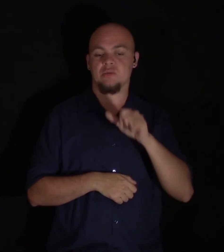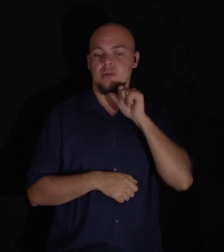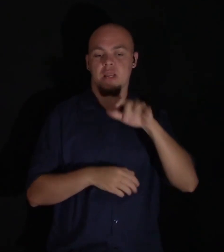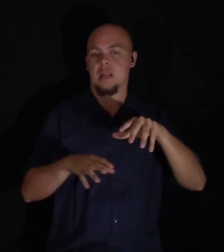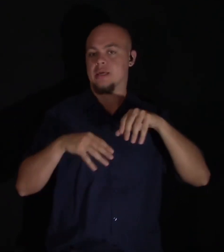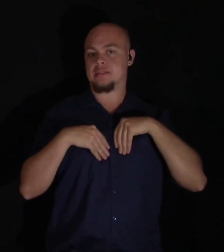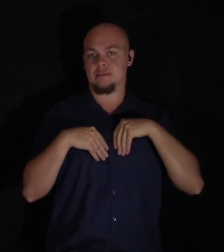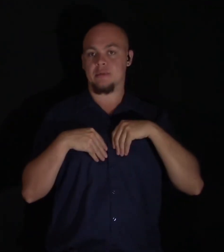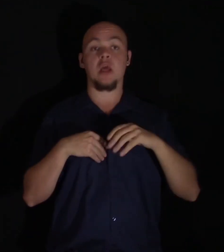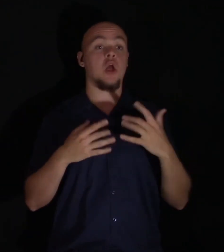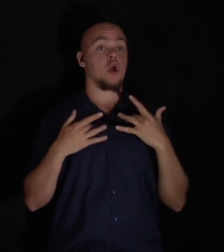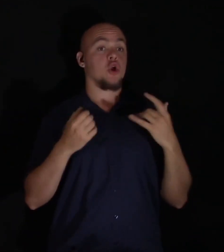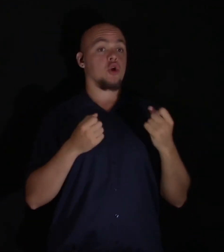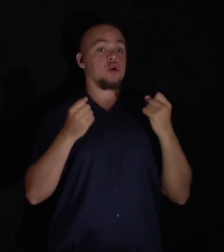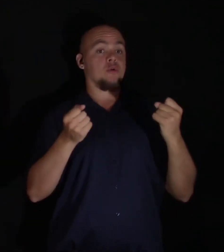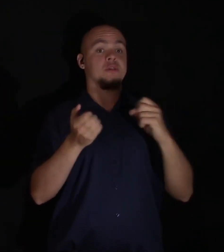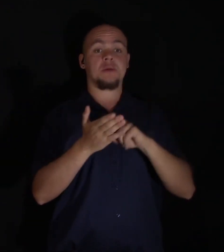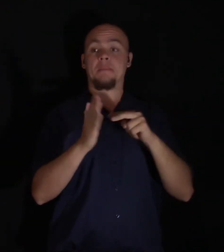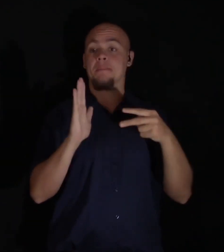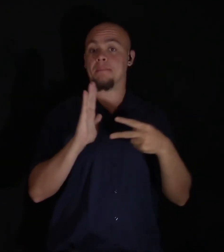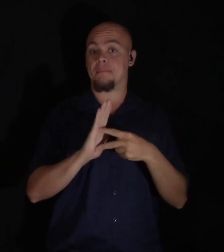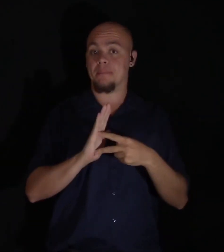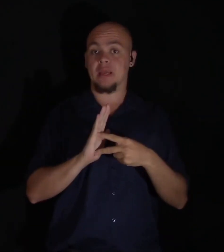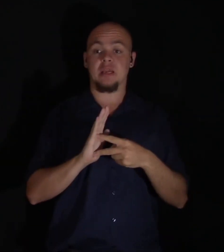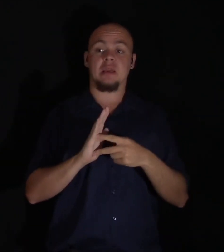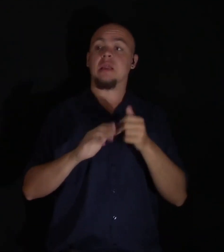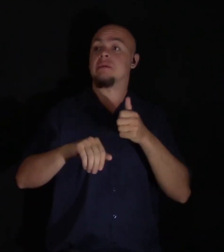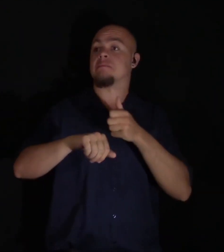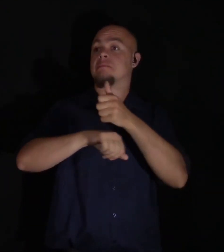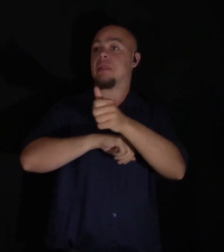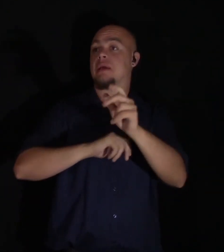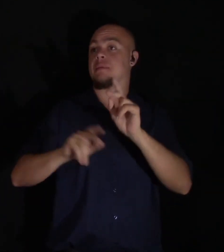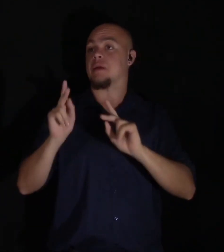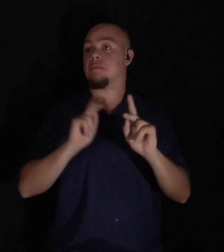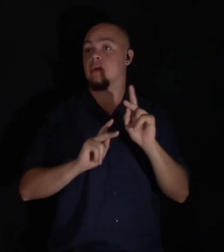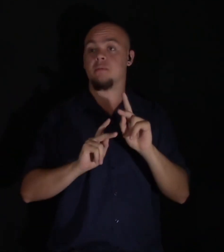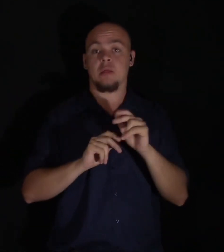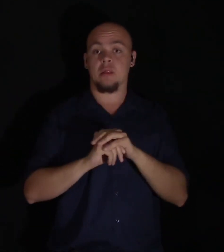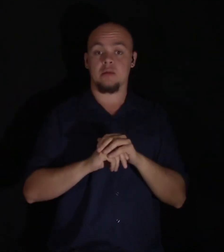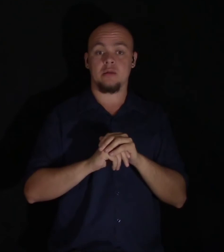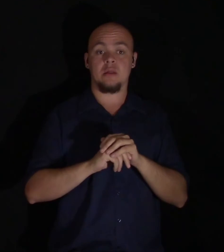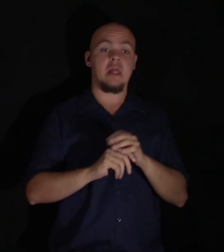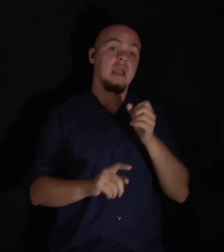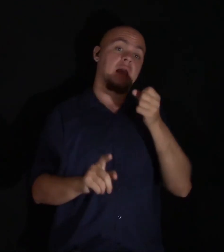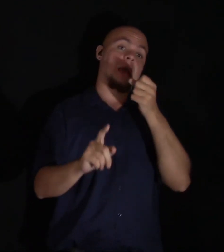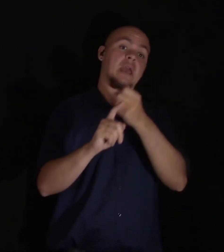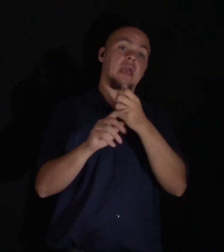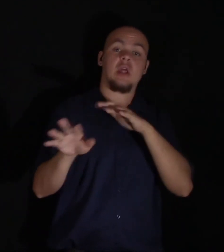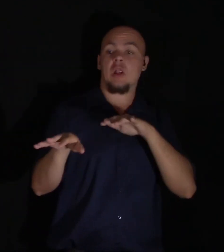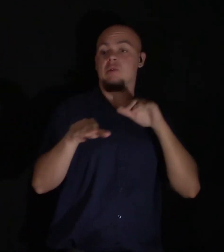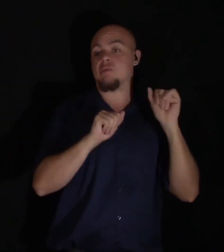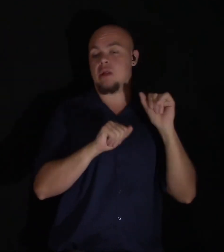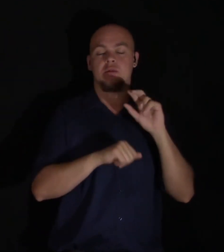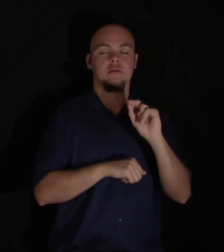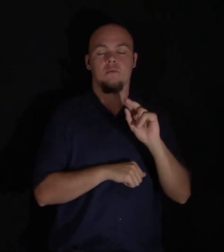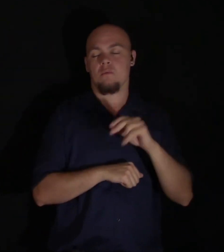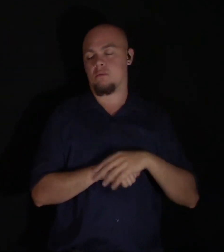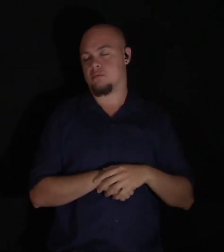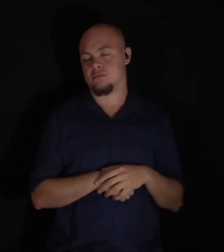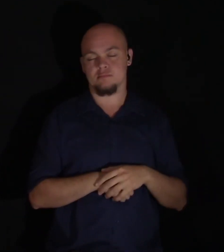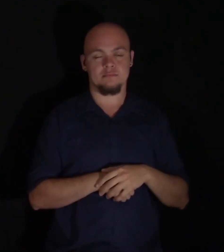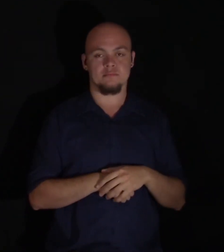Courage is not about blasting or blaming people in hit-and-run confrontations. It's not